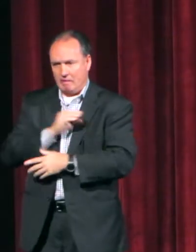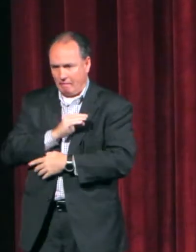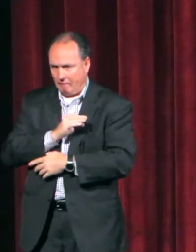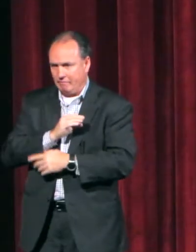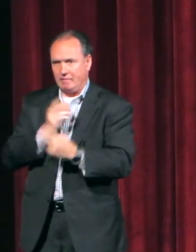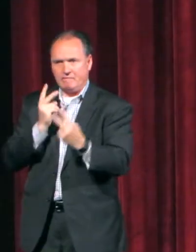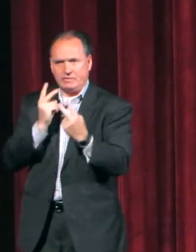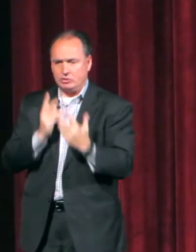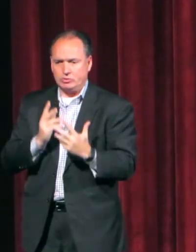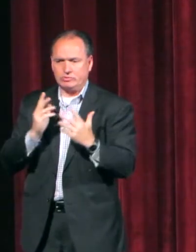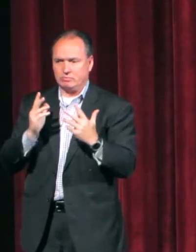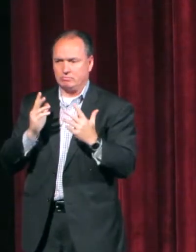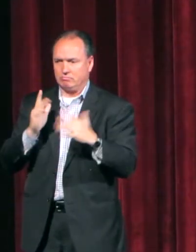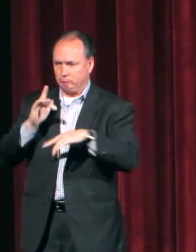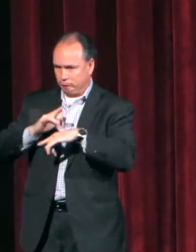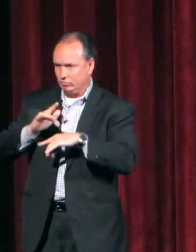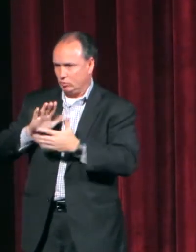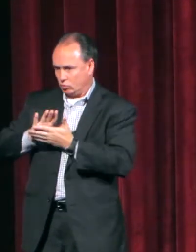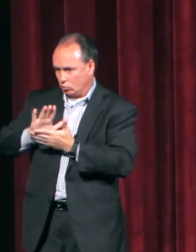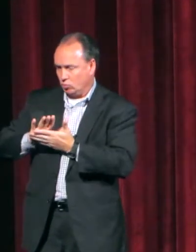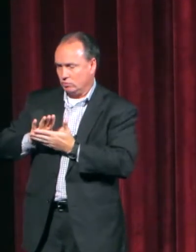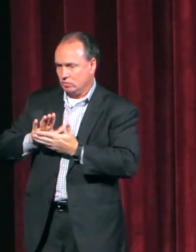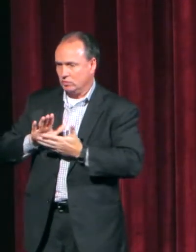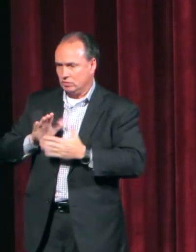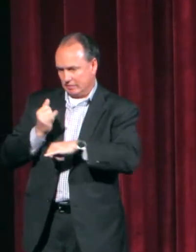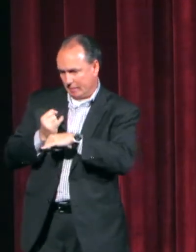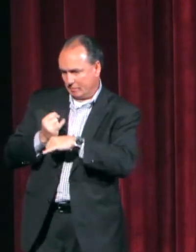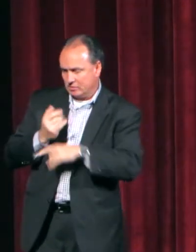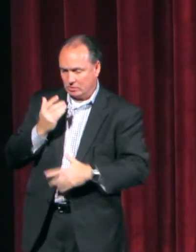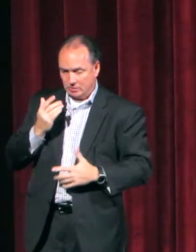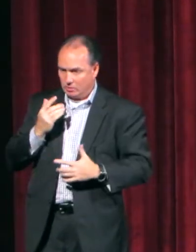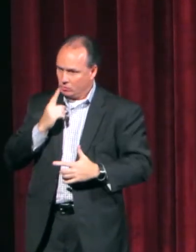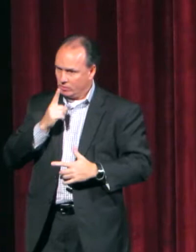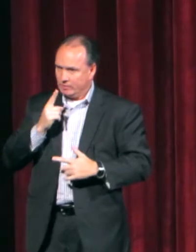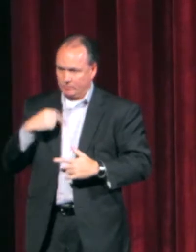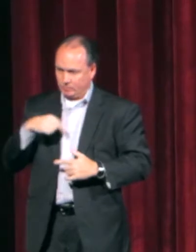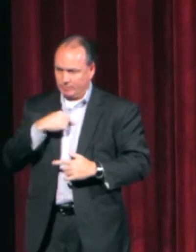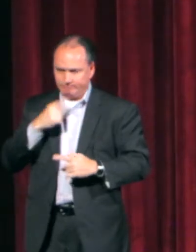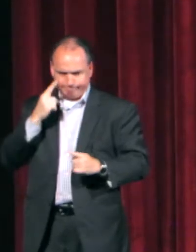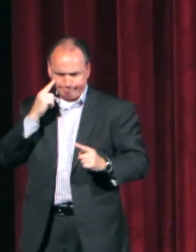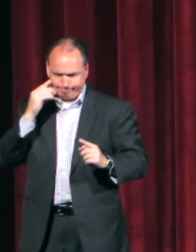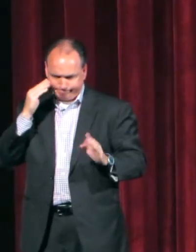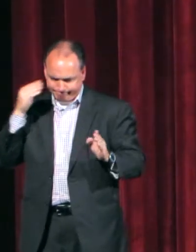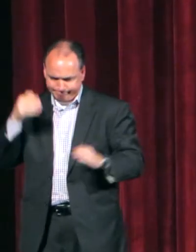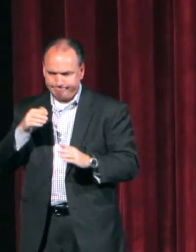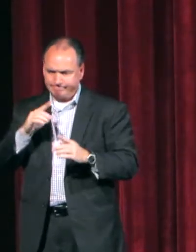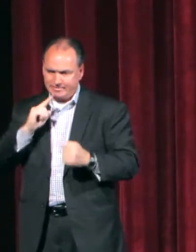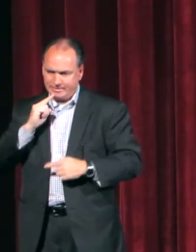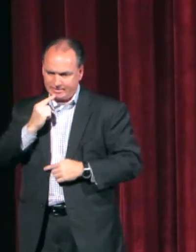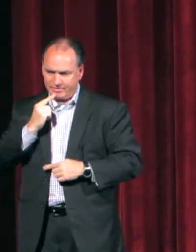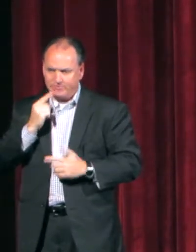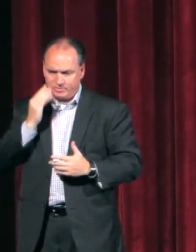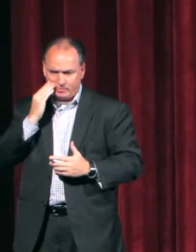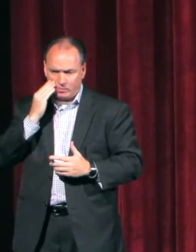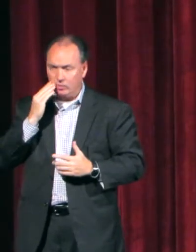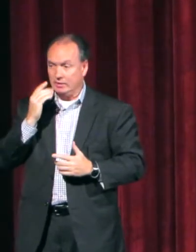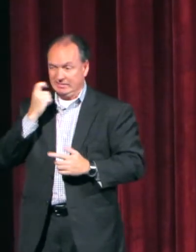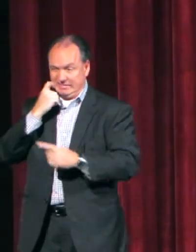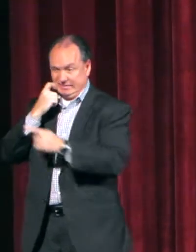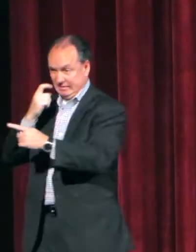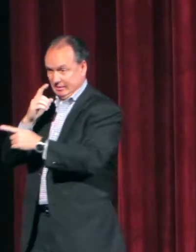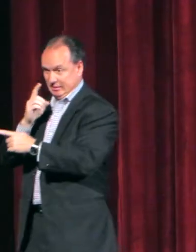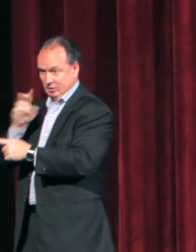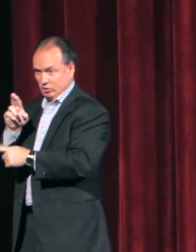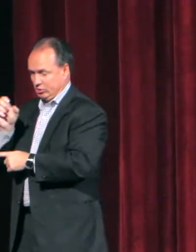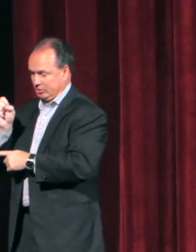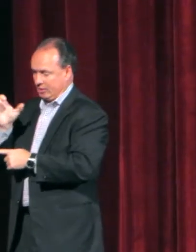visitors. So we take this very seriously. And like Mr. Scaletta said, there were a number of things